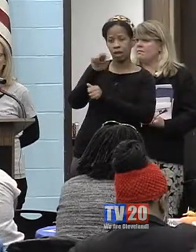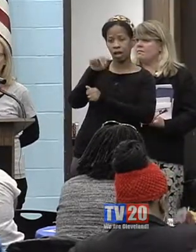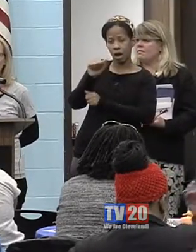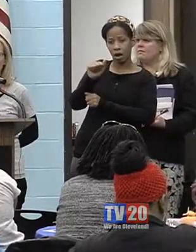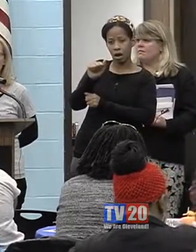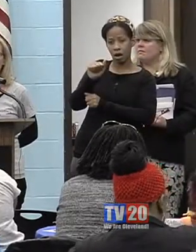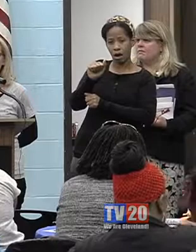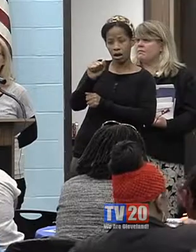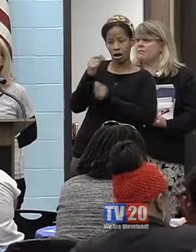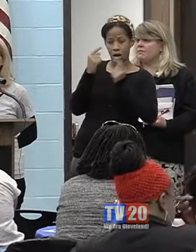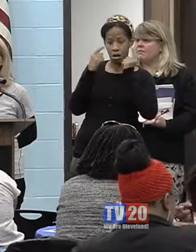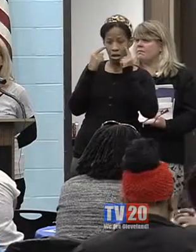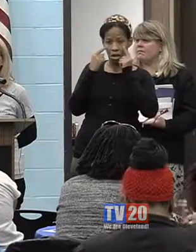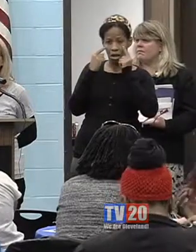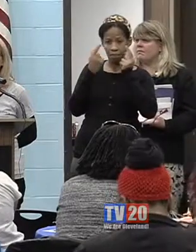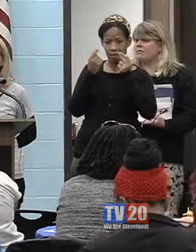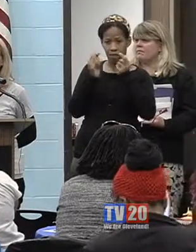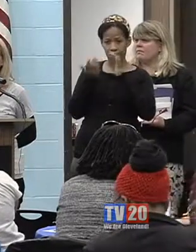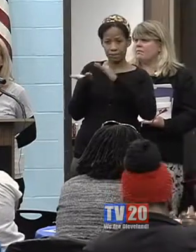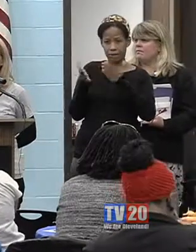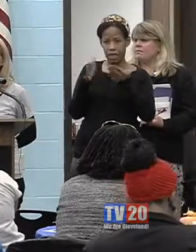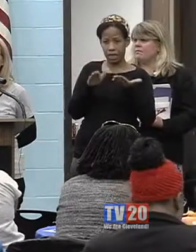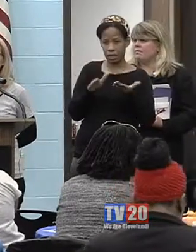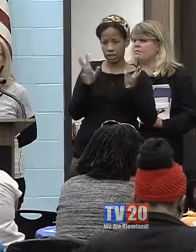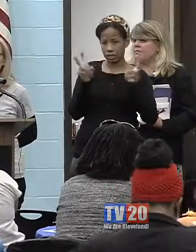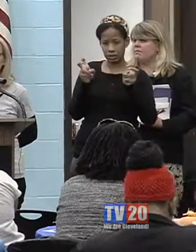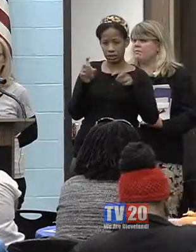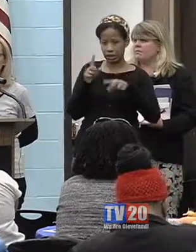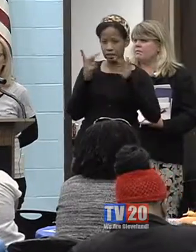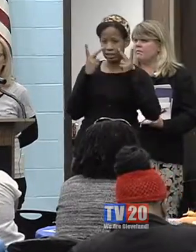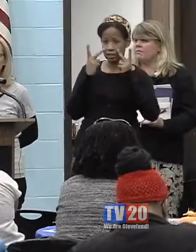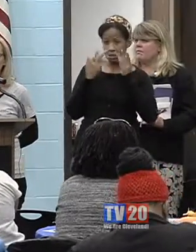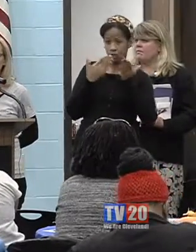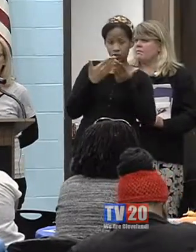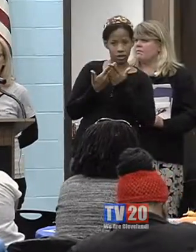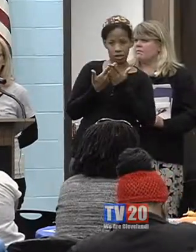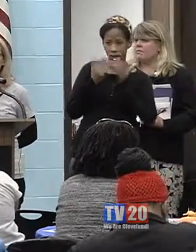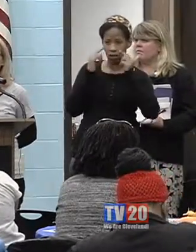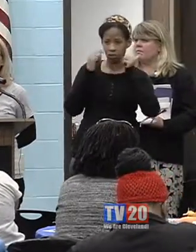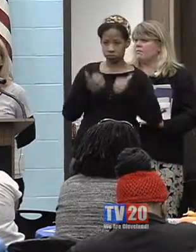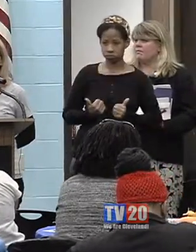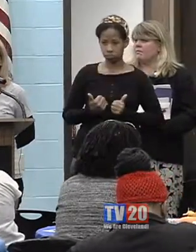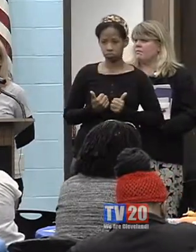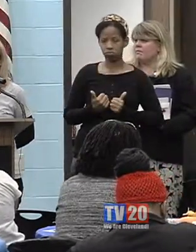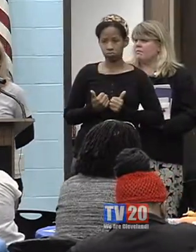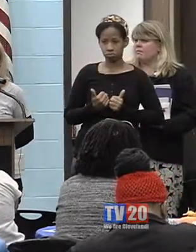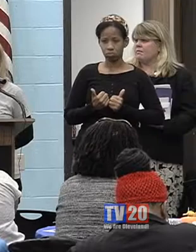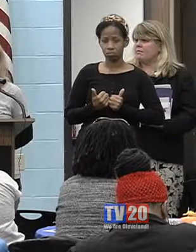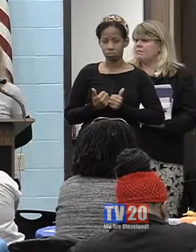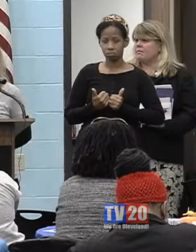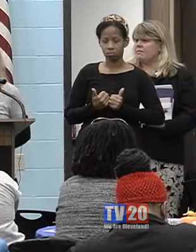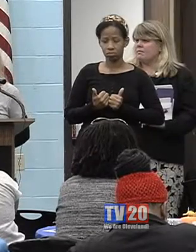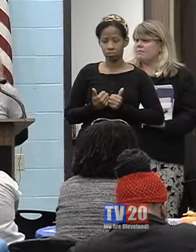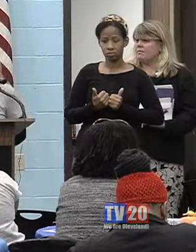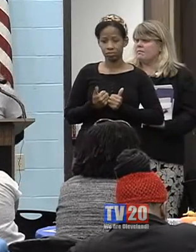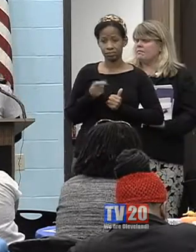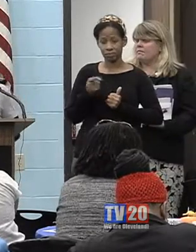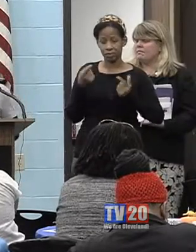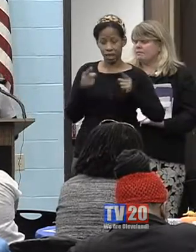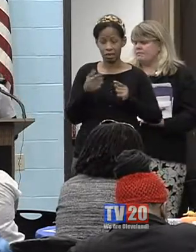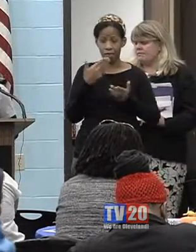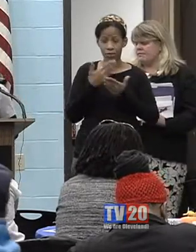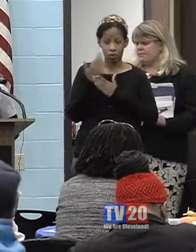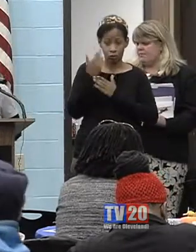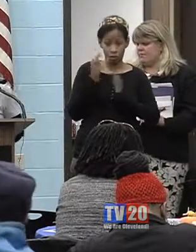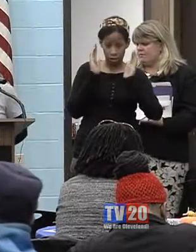what happens is the cells die, and then you don't see in the central vision, just like macular degeneration. So there's good reason